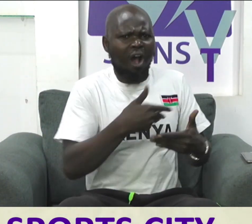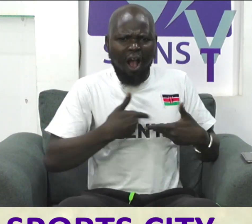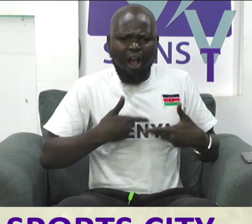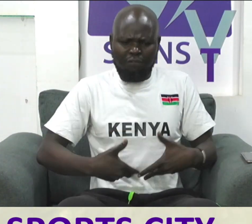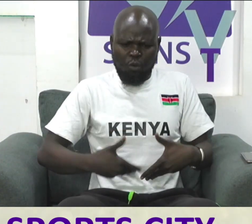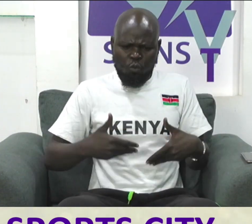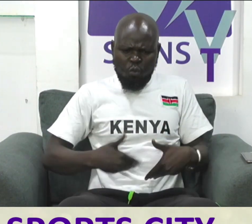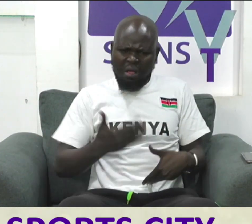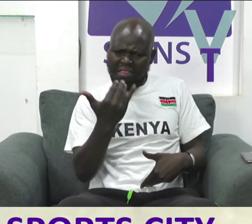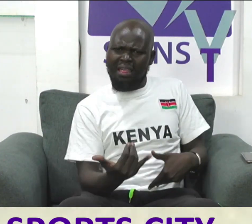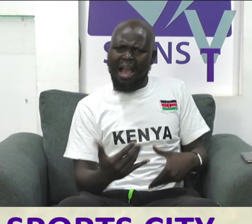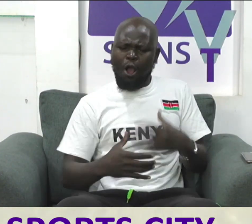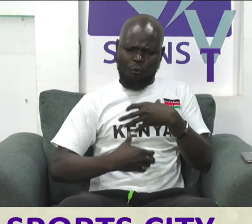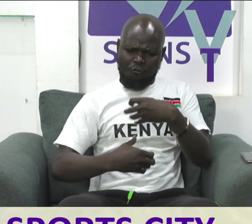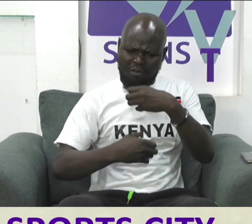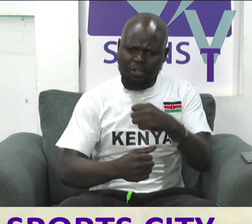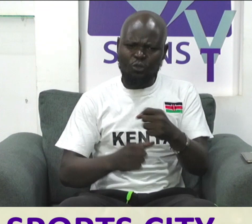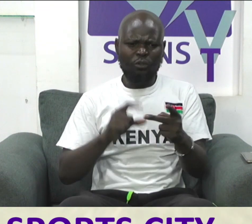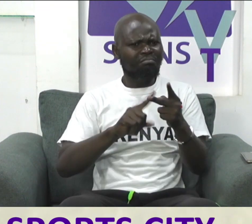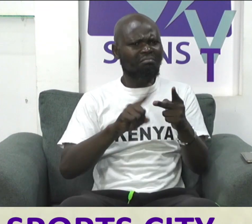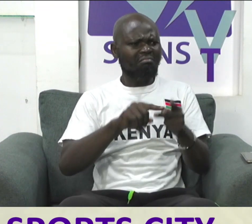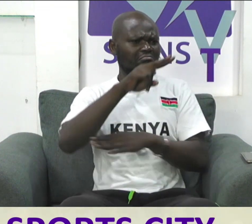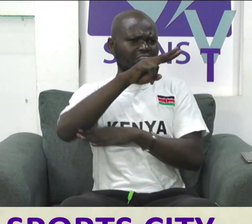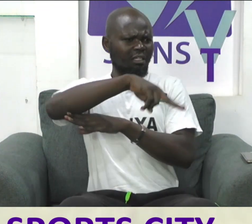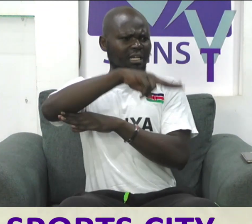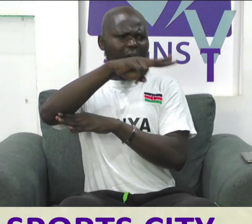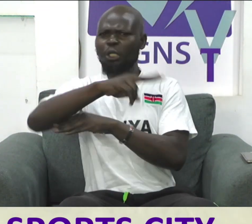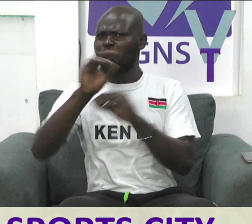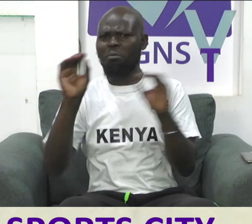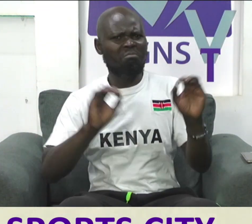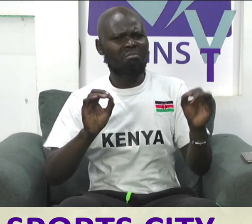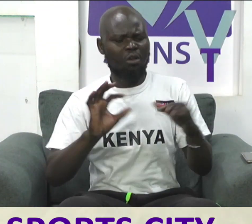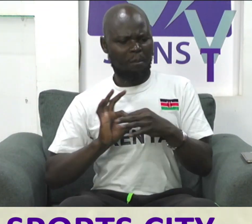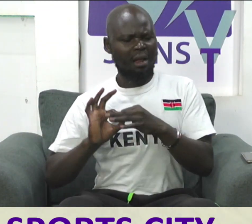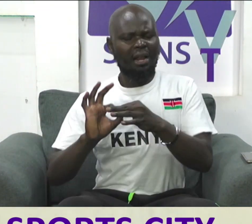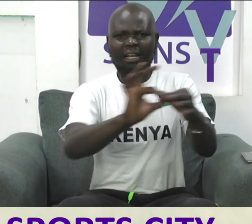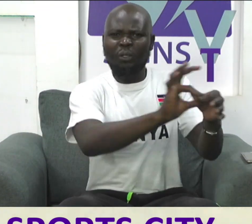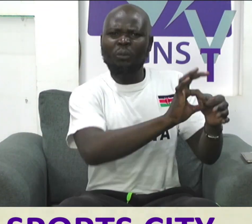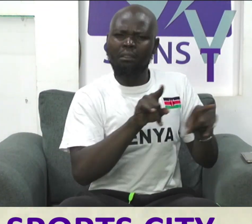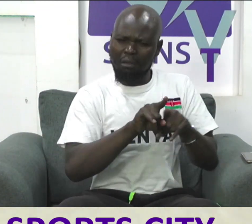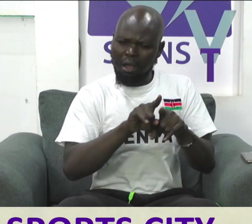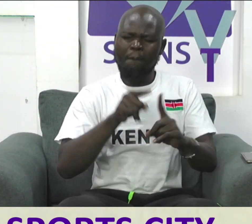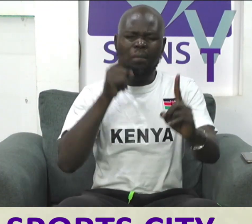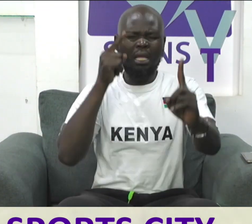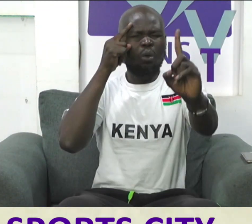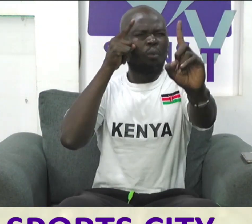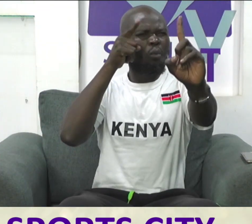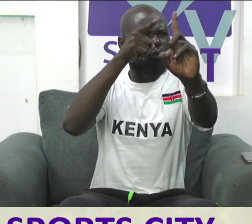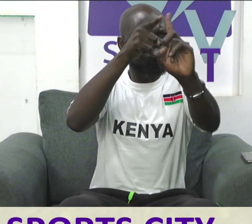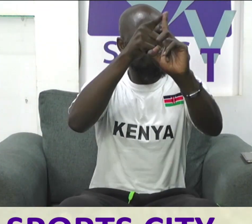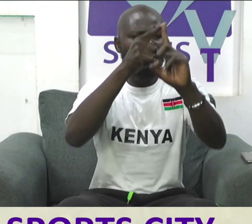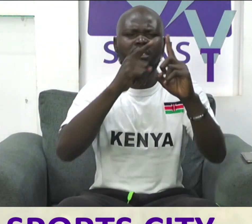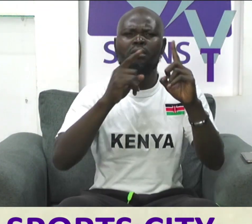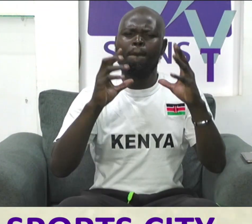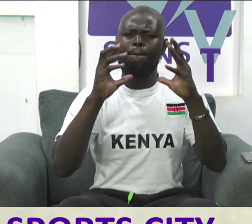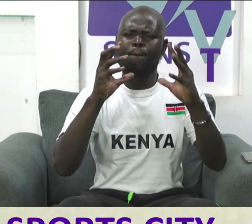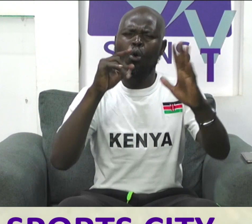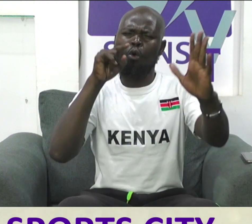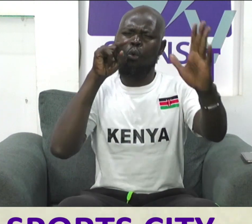have. And they are very much motivated. Most of them are just youth, and they don't have that negative